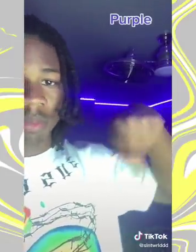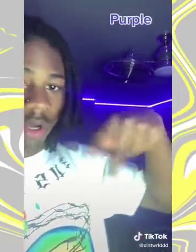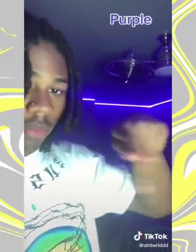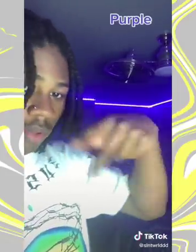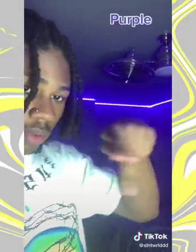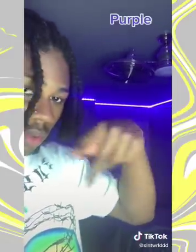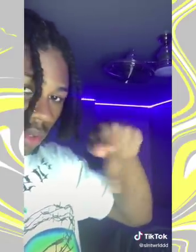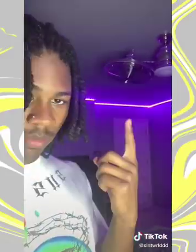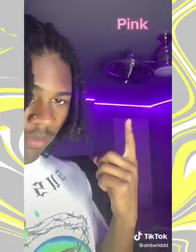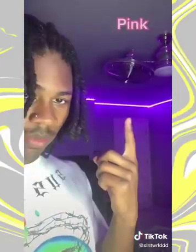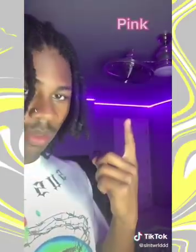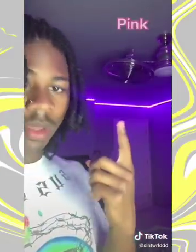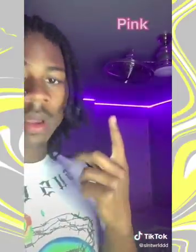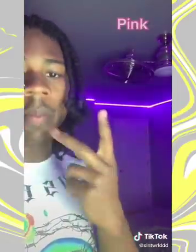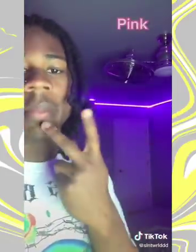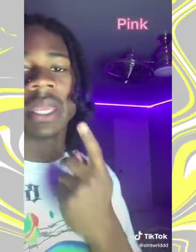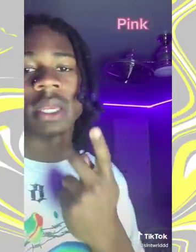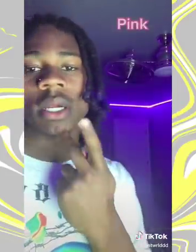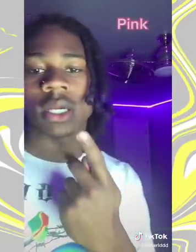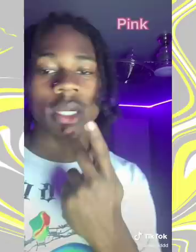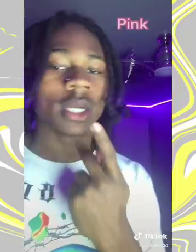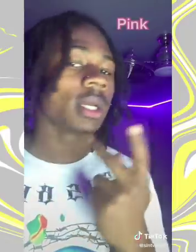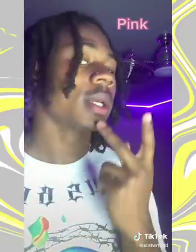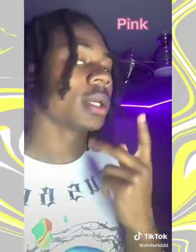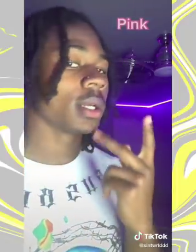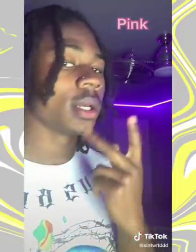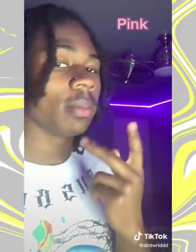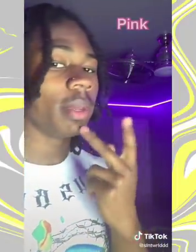purple, pink, pink,